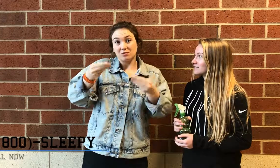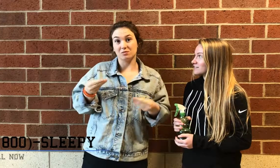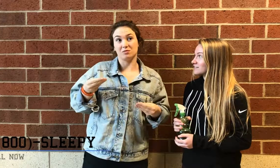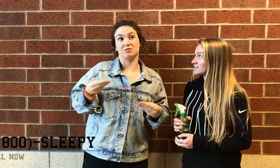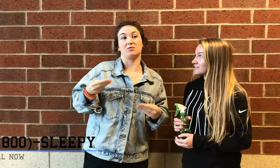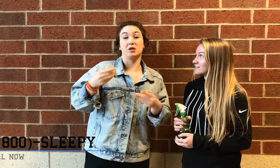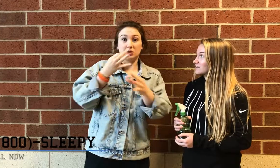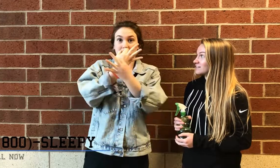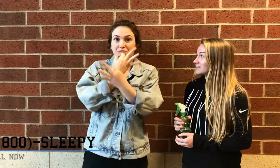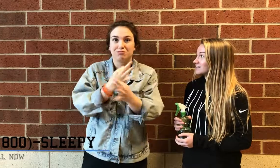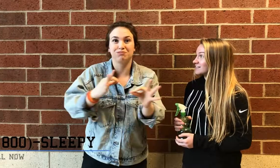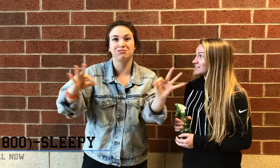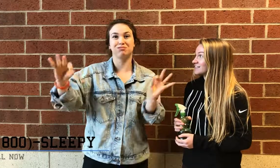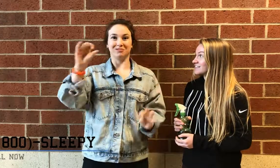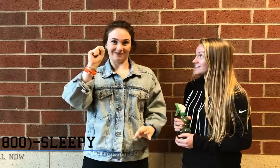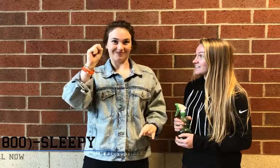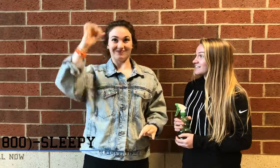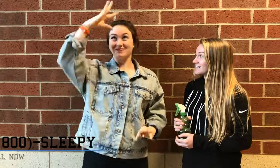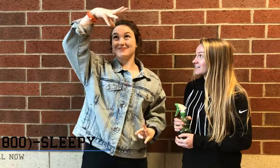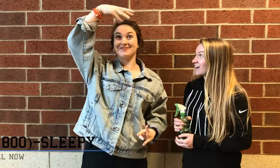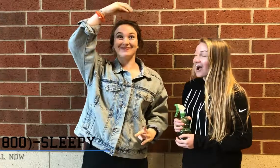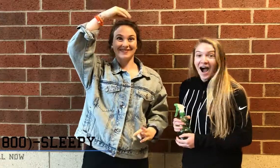sleepy sprinkler.